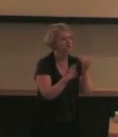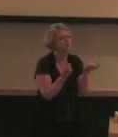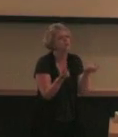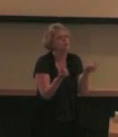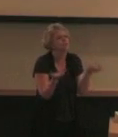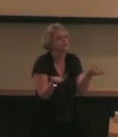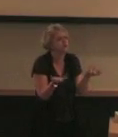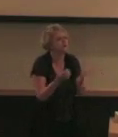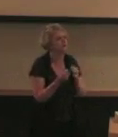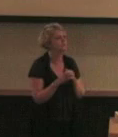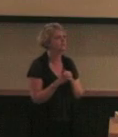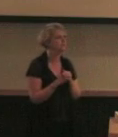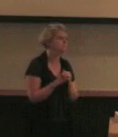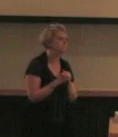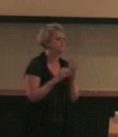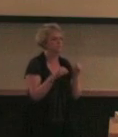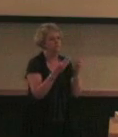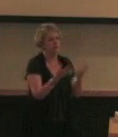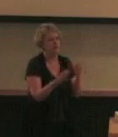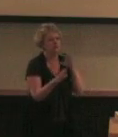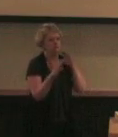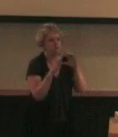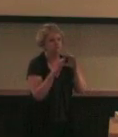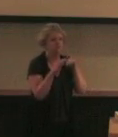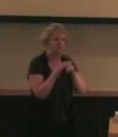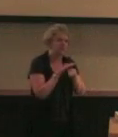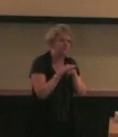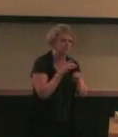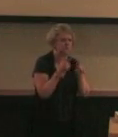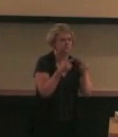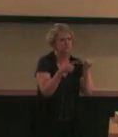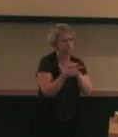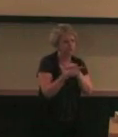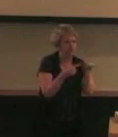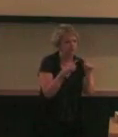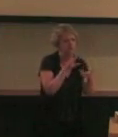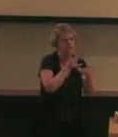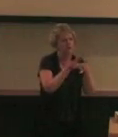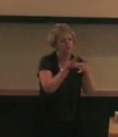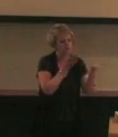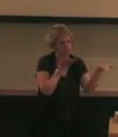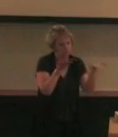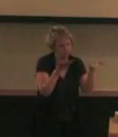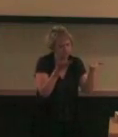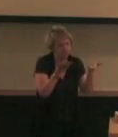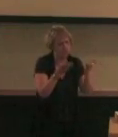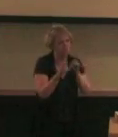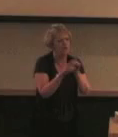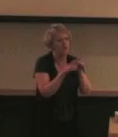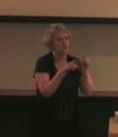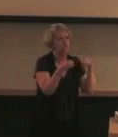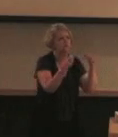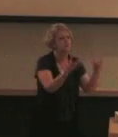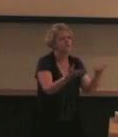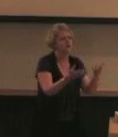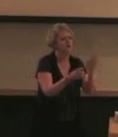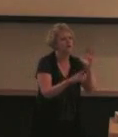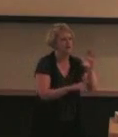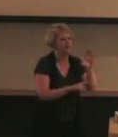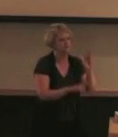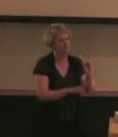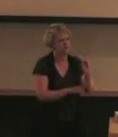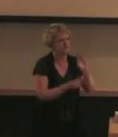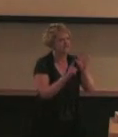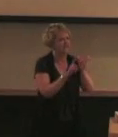do? They provide communication access, training, technology services. They also provide case management